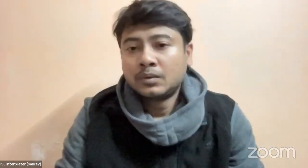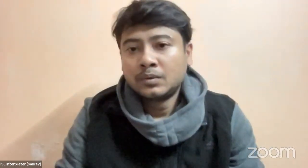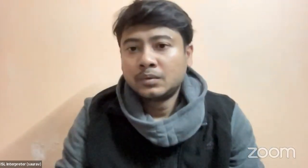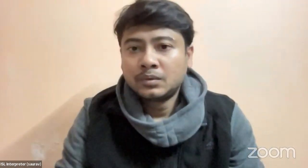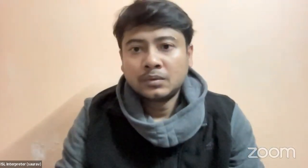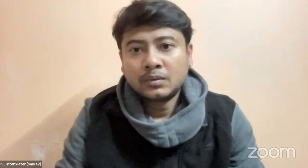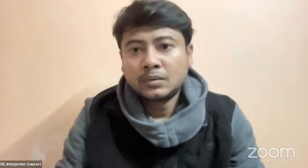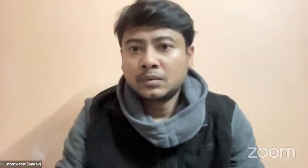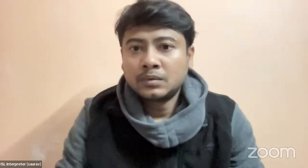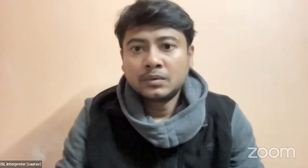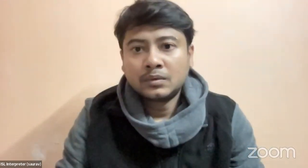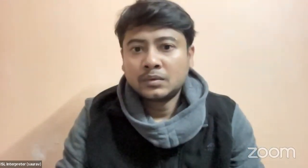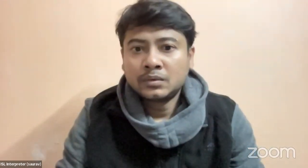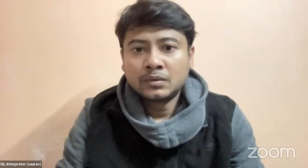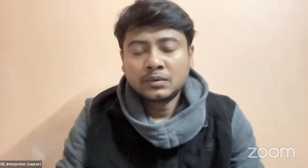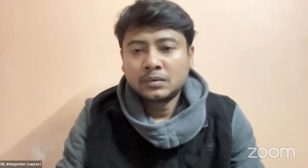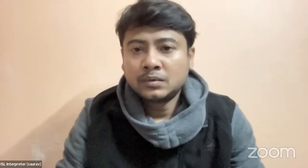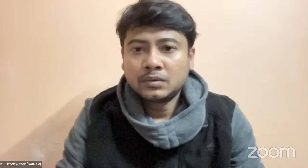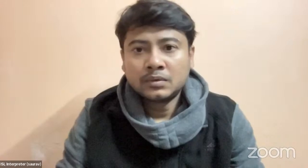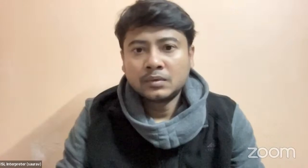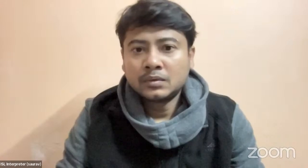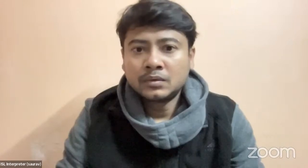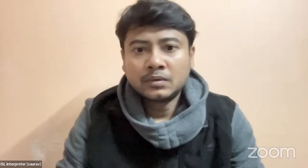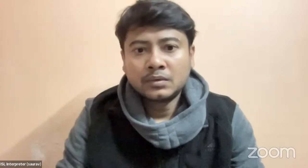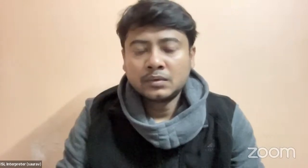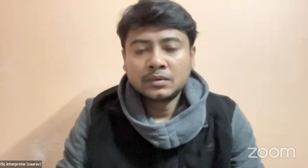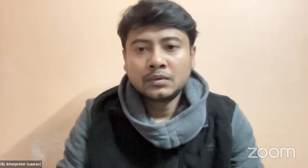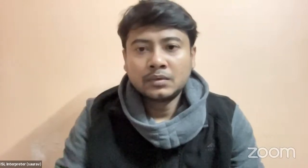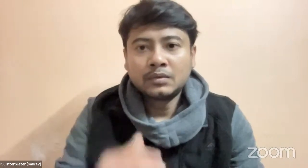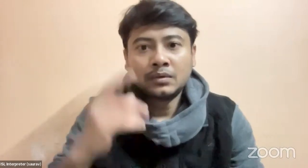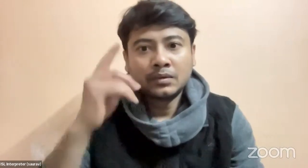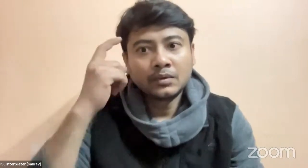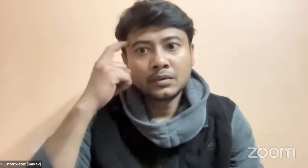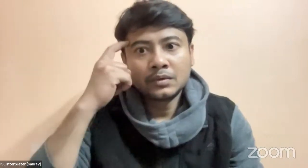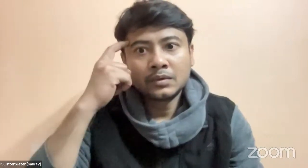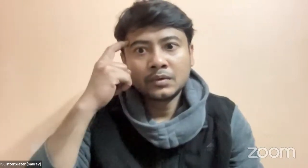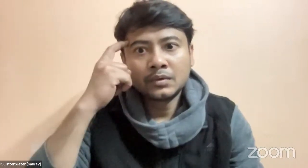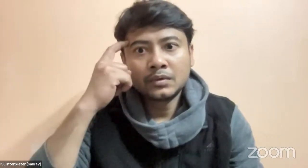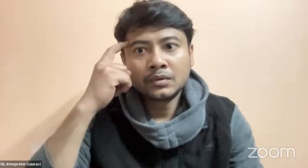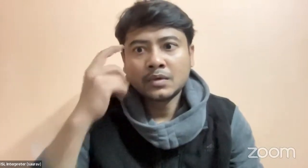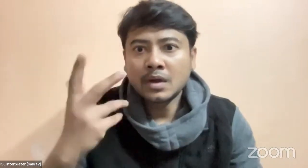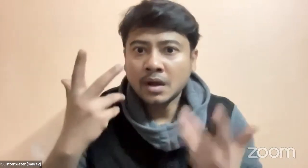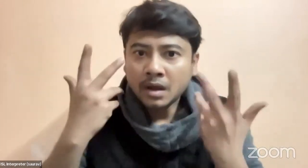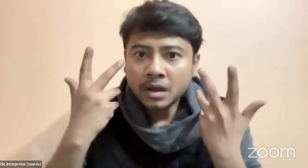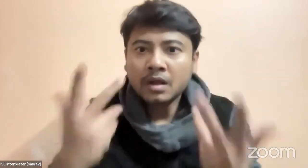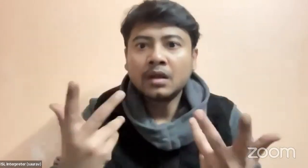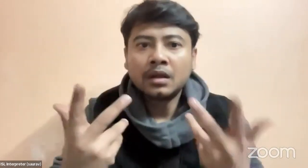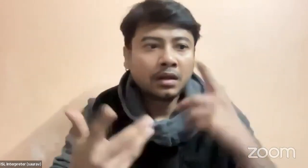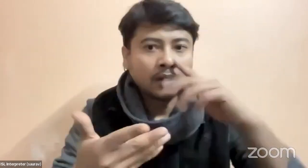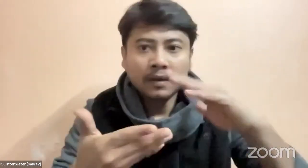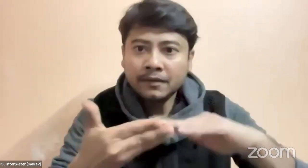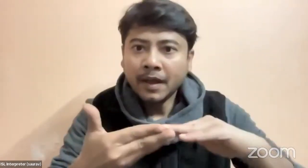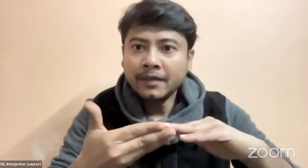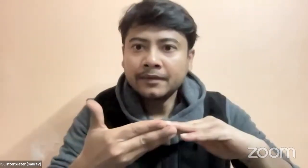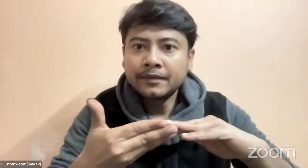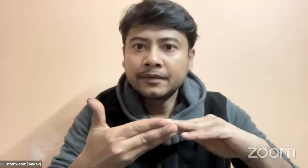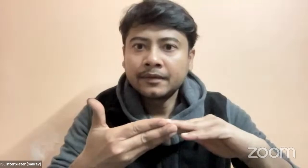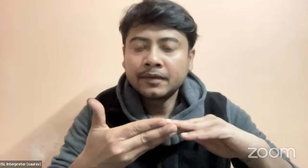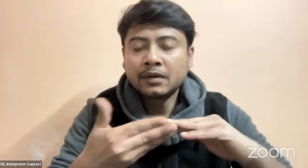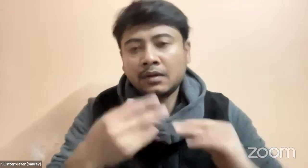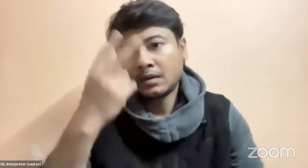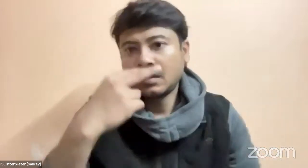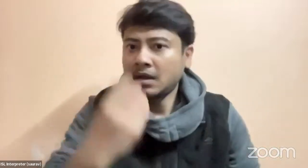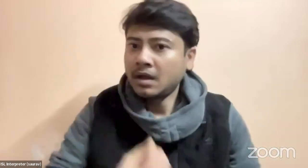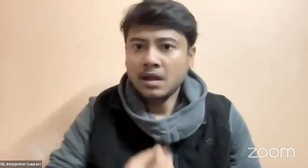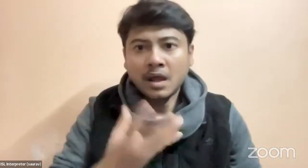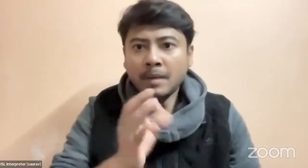He says, yes, what can be done now? My wife is not happy. She is crying. She